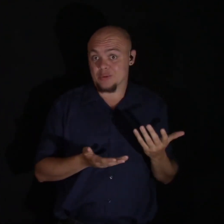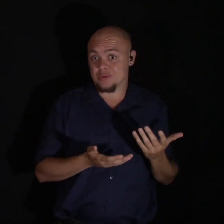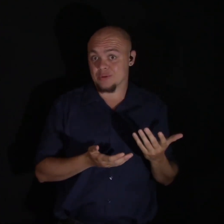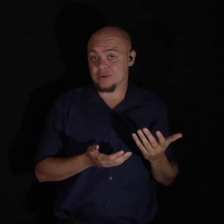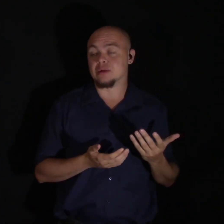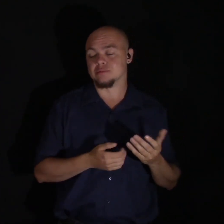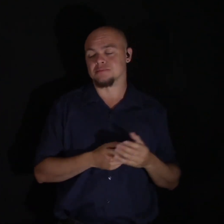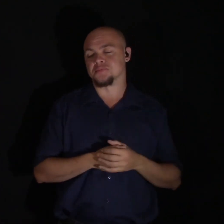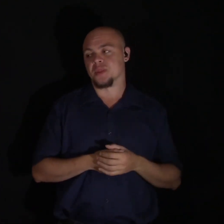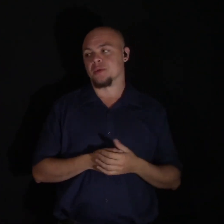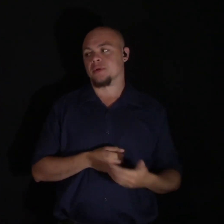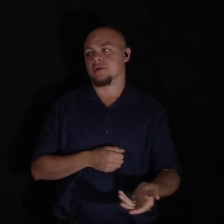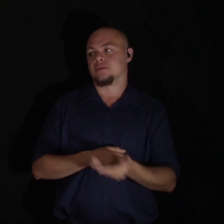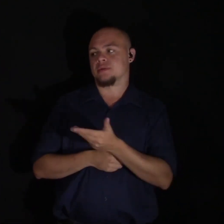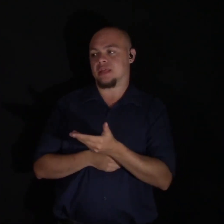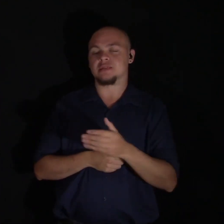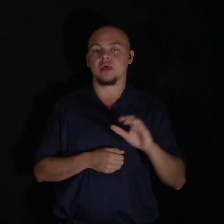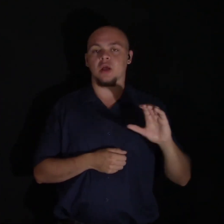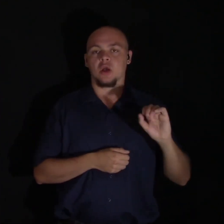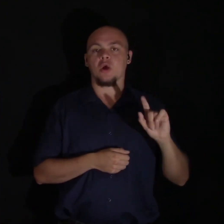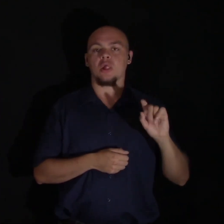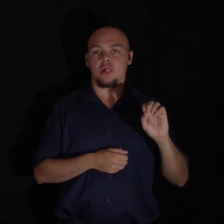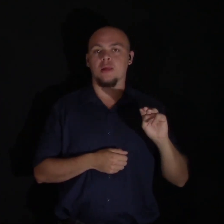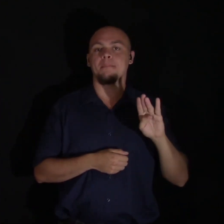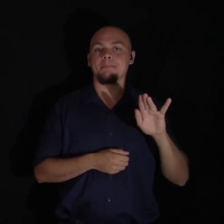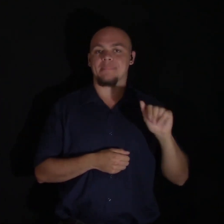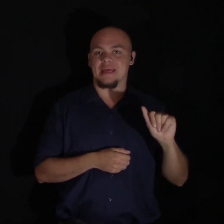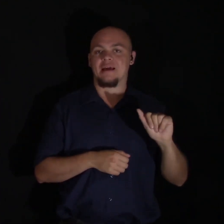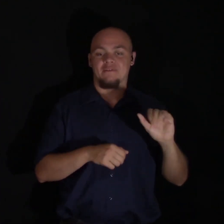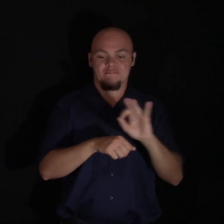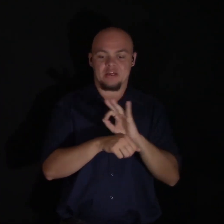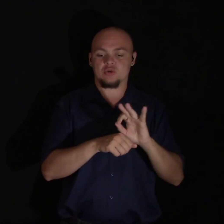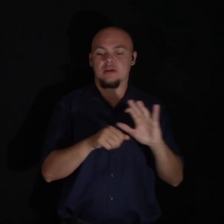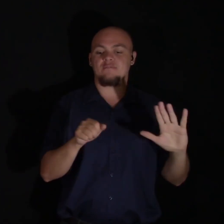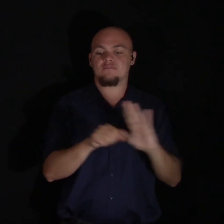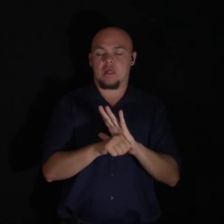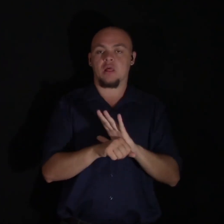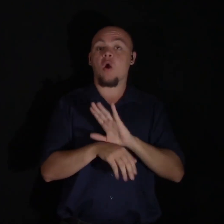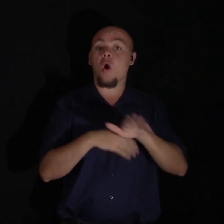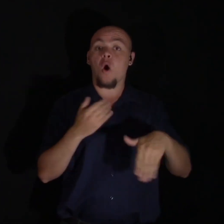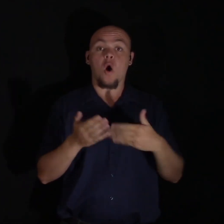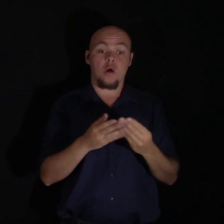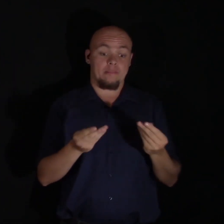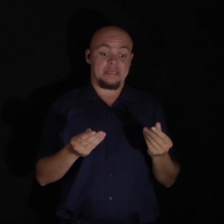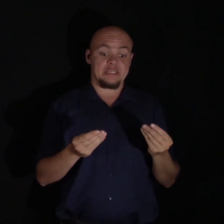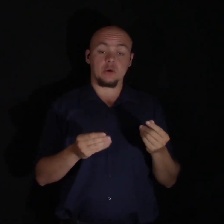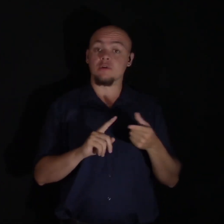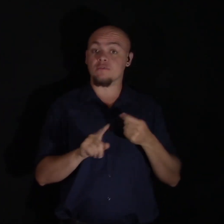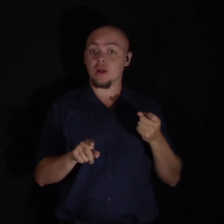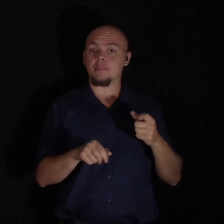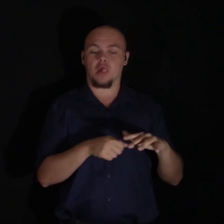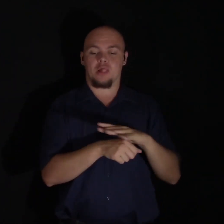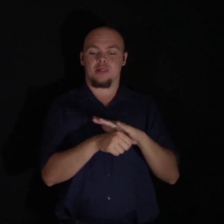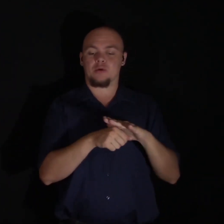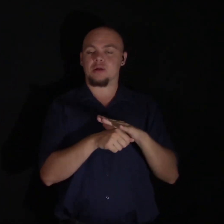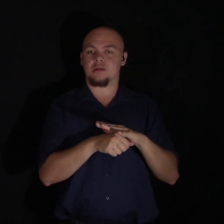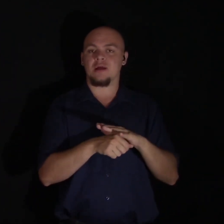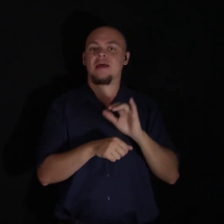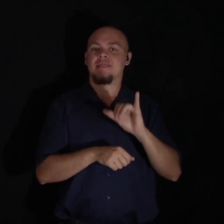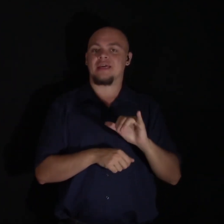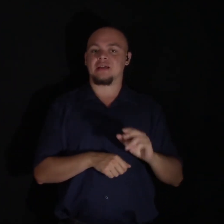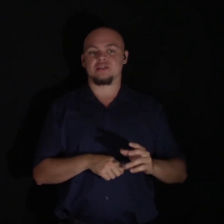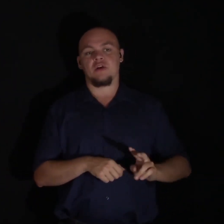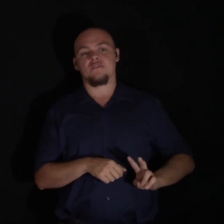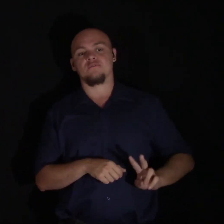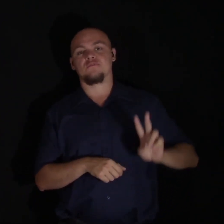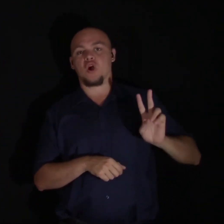This is our factory in Colombia, working at full capacity, right? Sourcing all of their materials locally. There's vertical stoke in